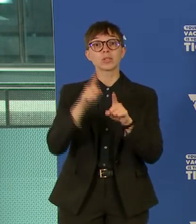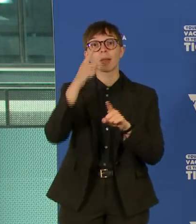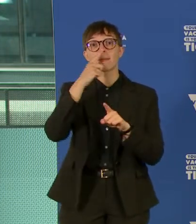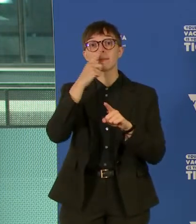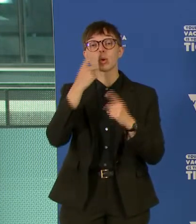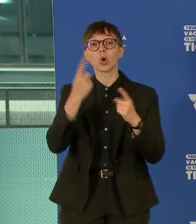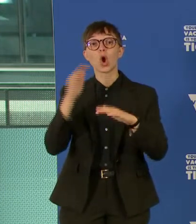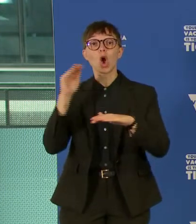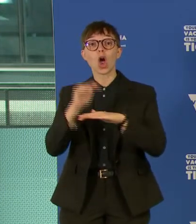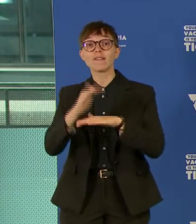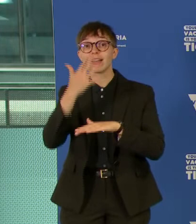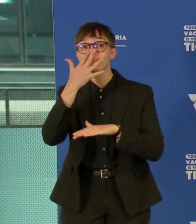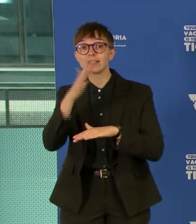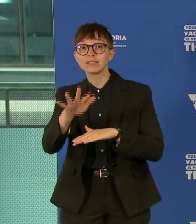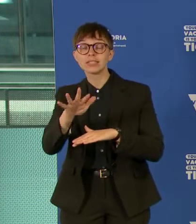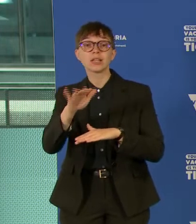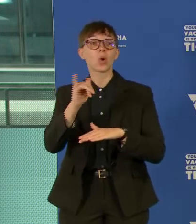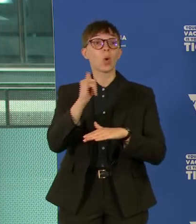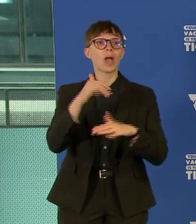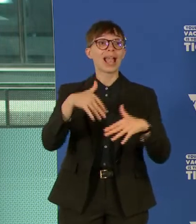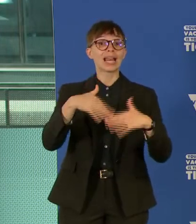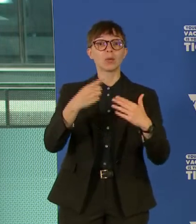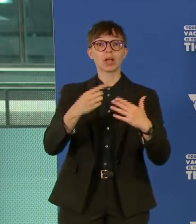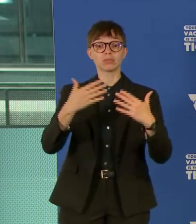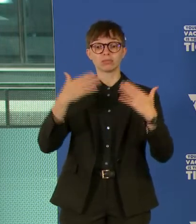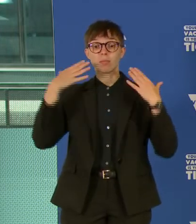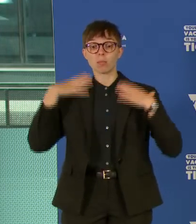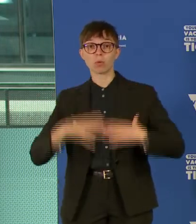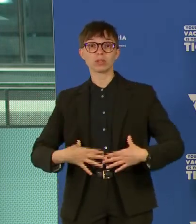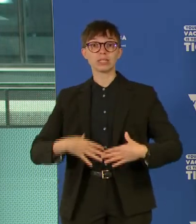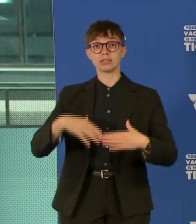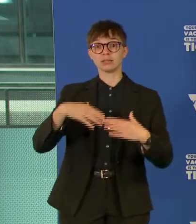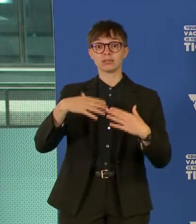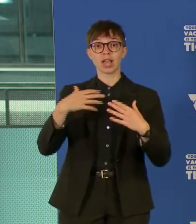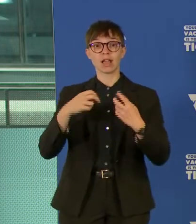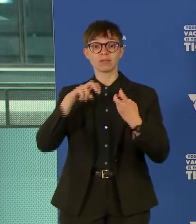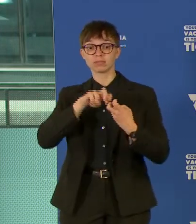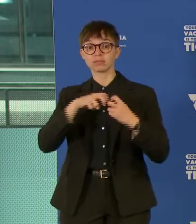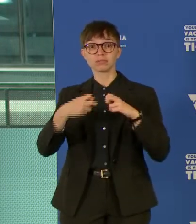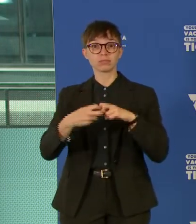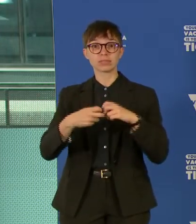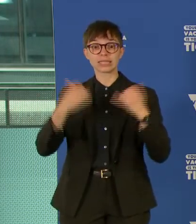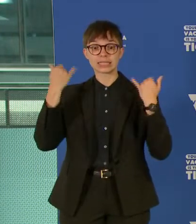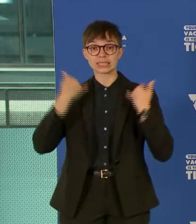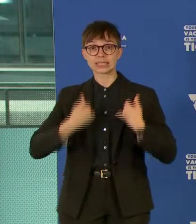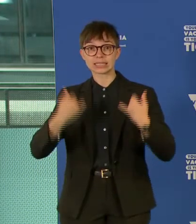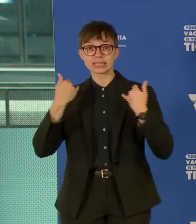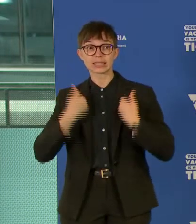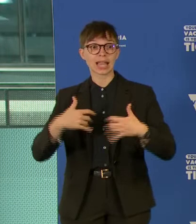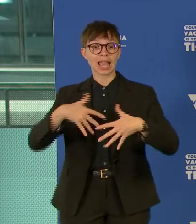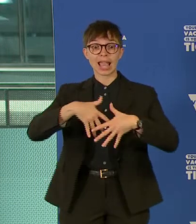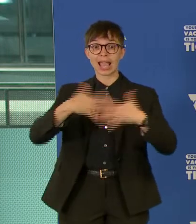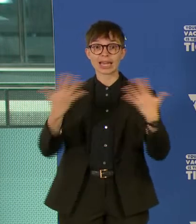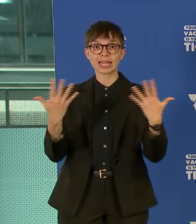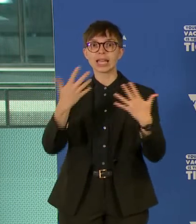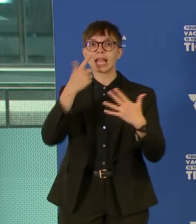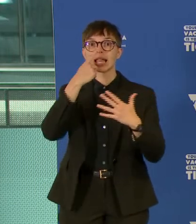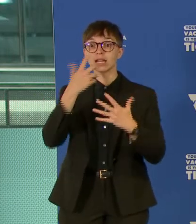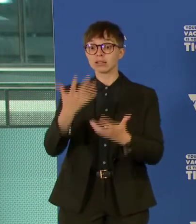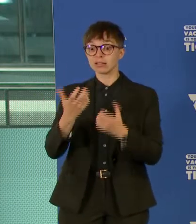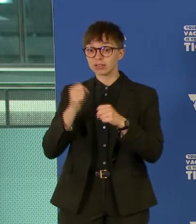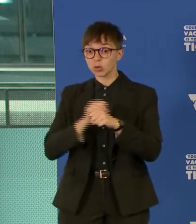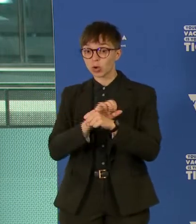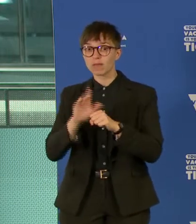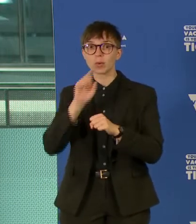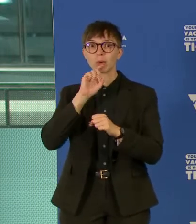with pre-existing conditions, those with weaker immune systems. If you're in those categories, you really should think about that third dose